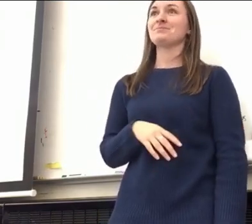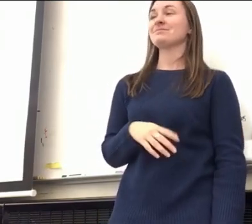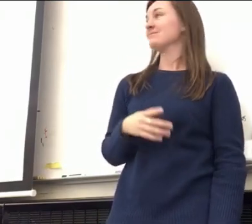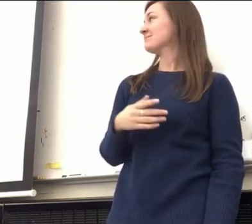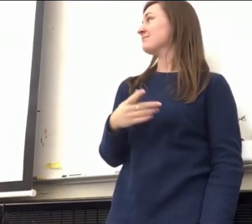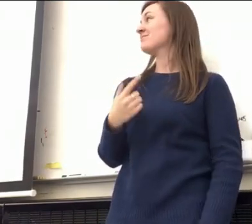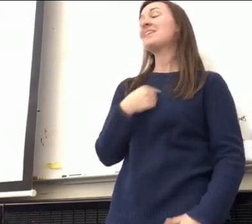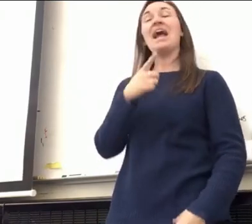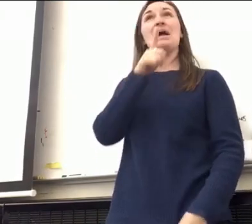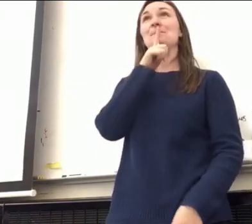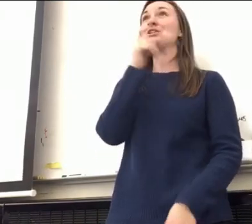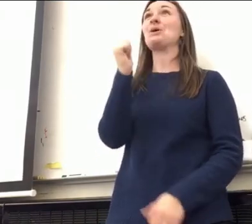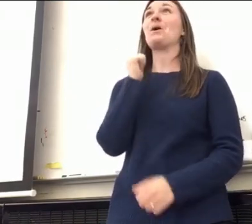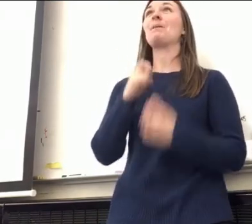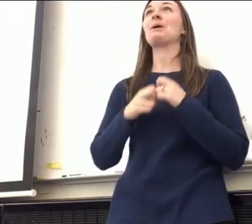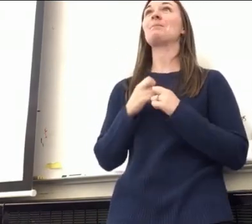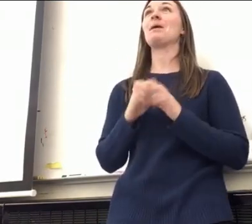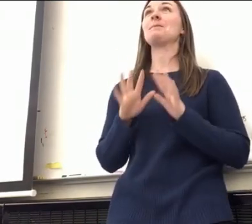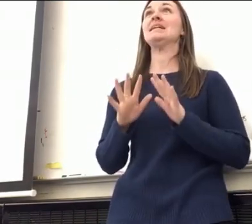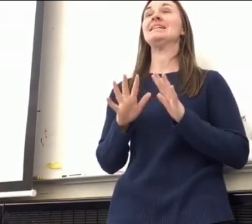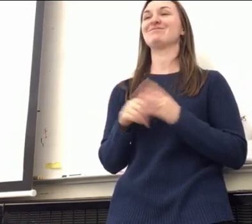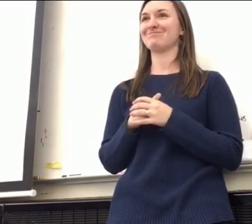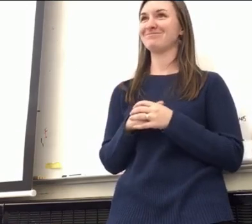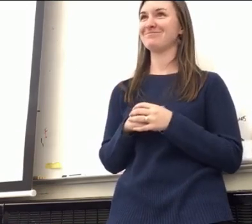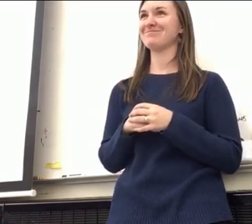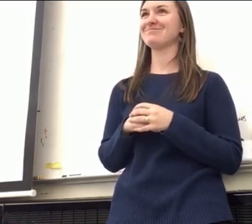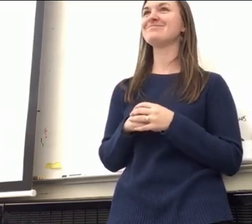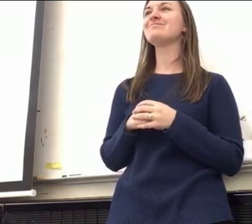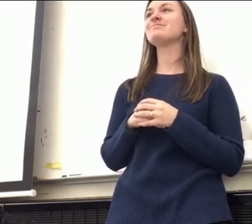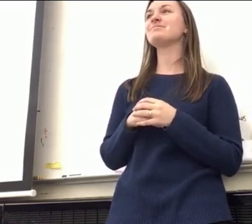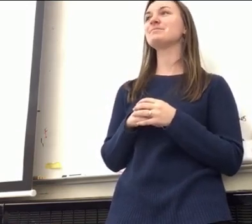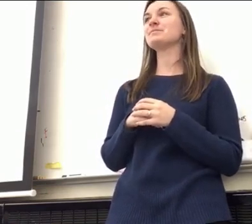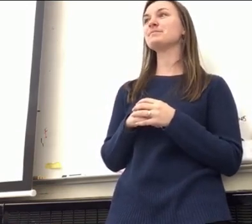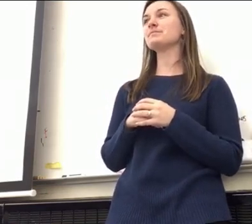I'm sure it won't be a problem. Okay, so...